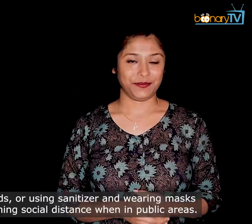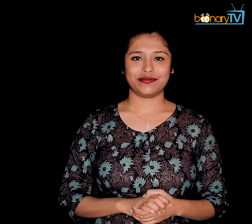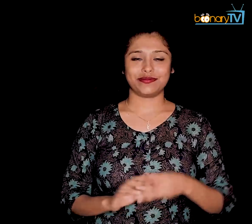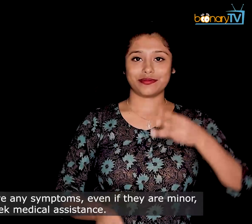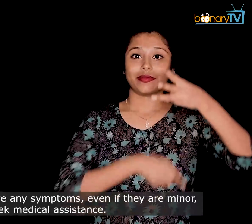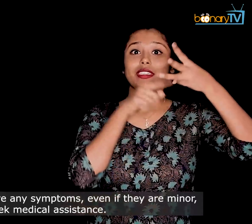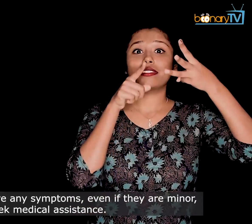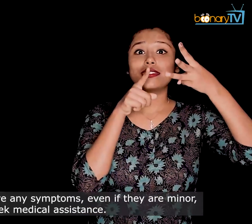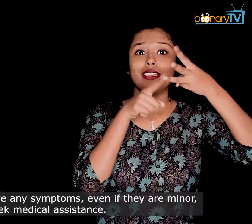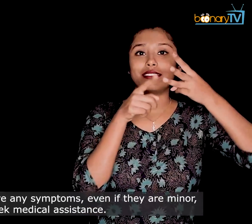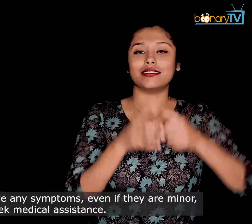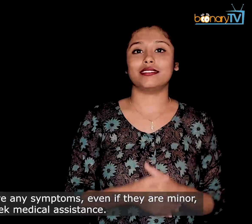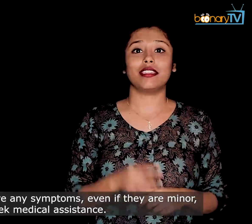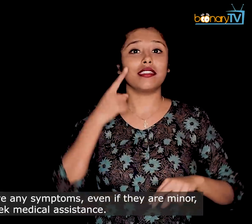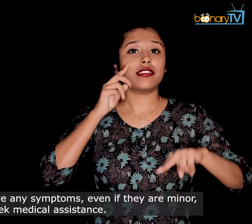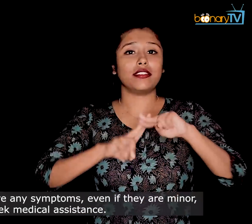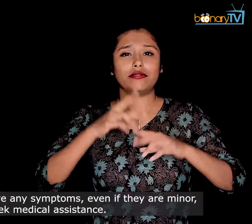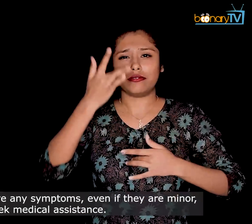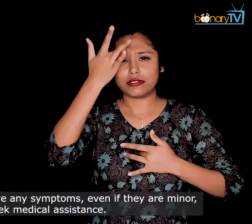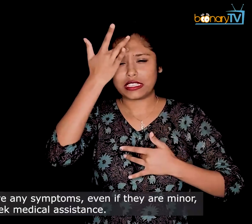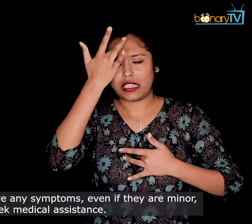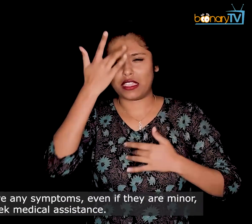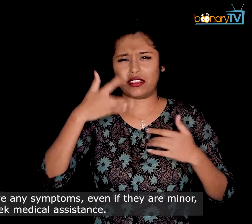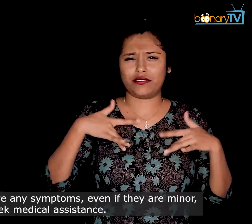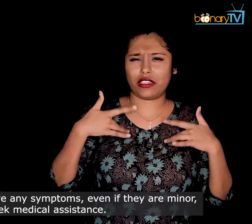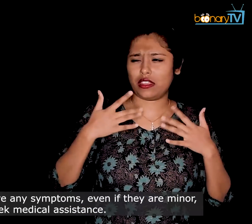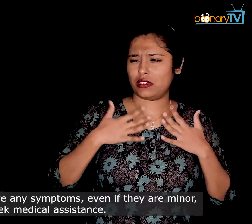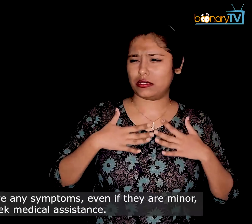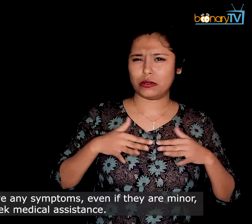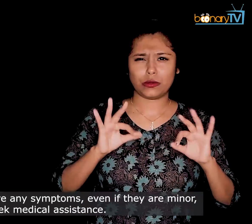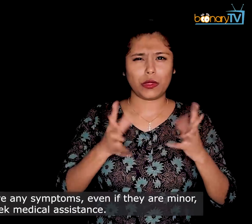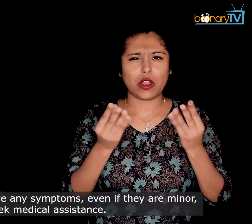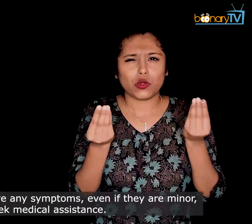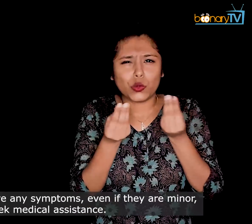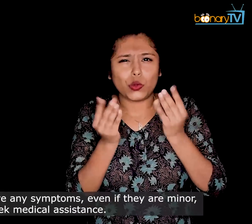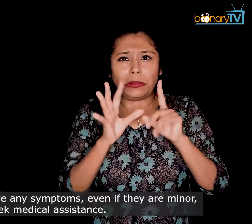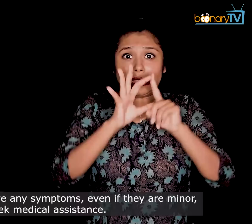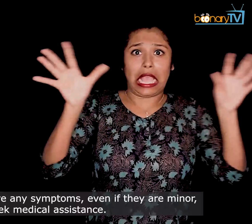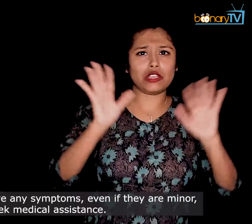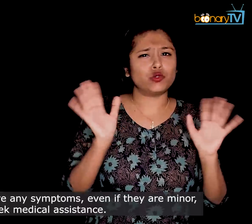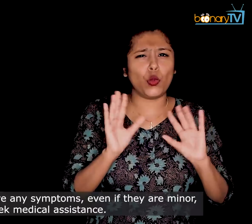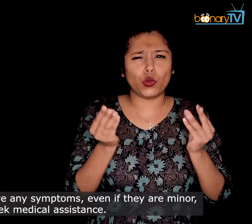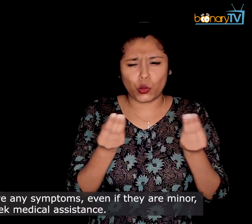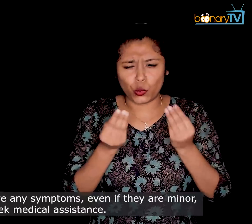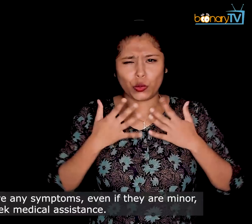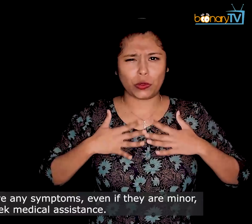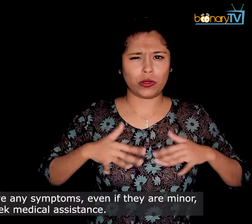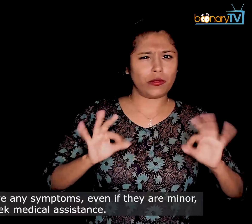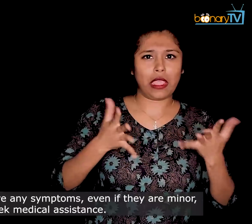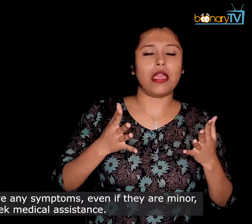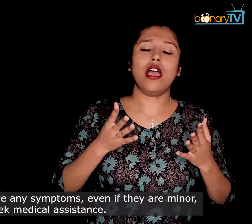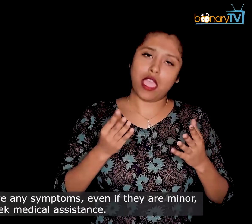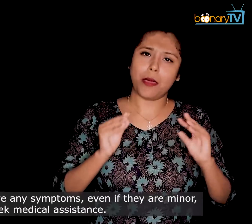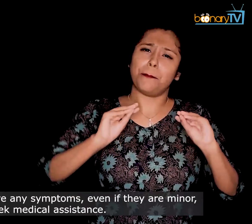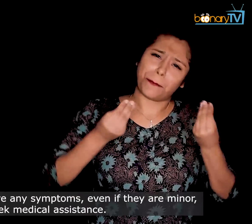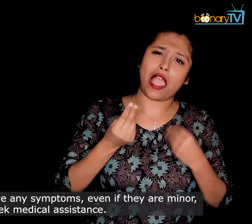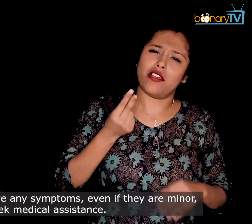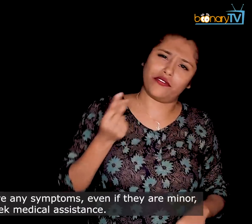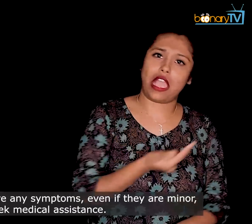number three if you feel you have any symptoms even if they are minor seek medical assistance